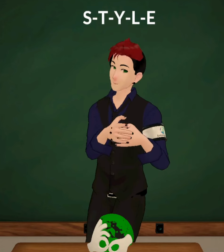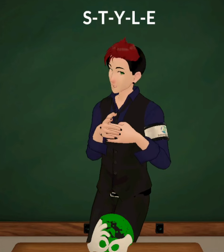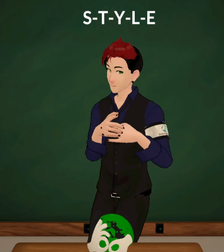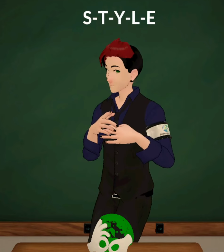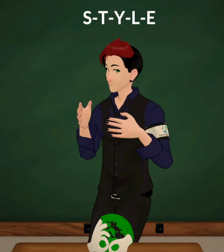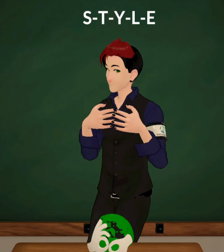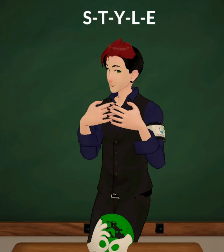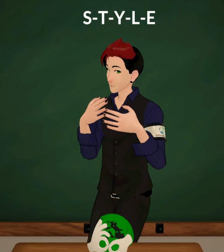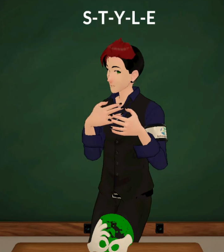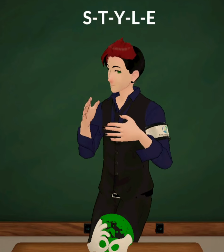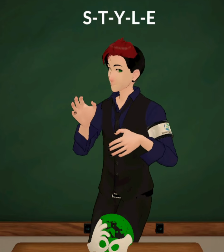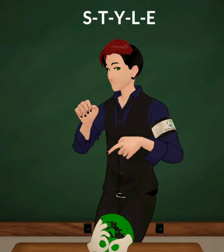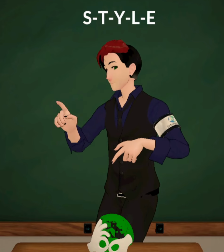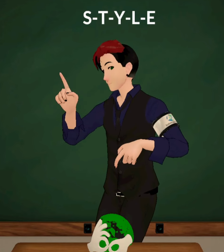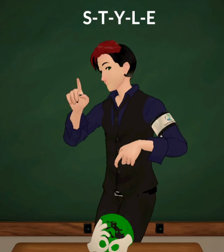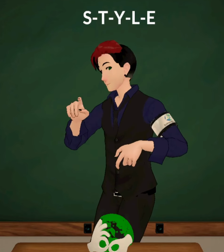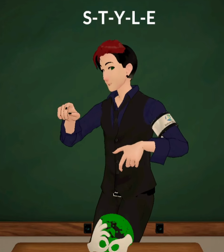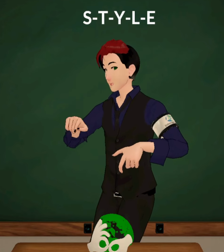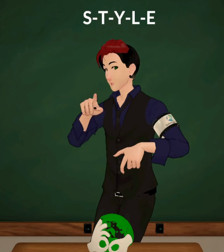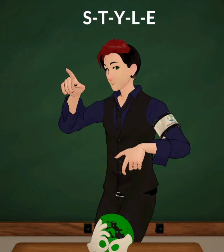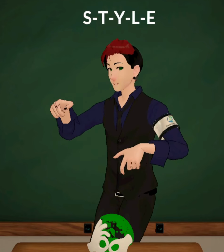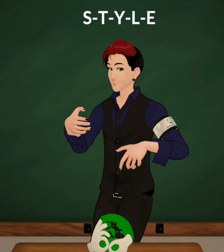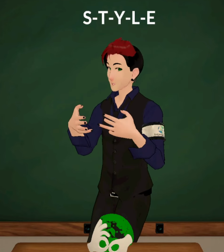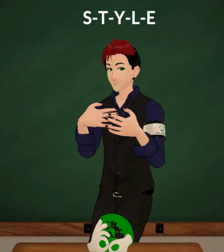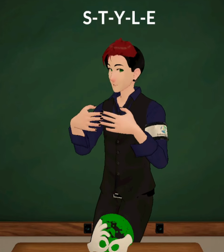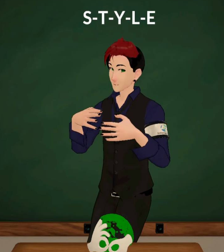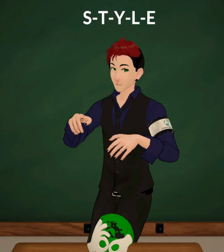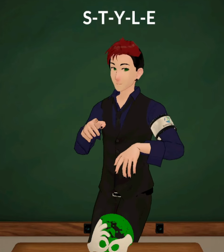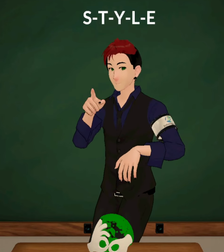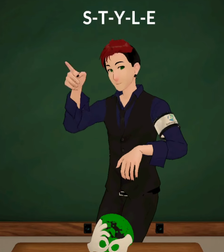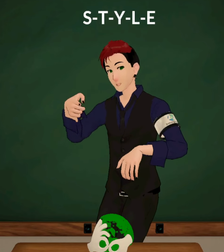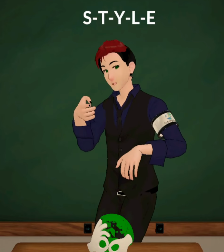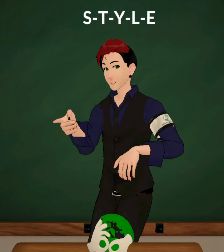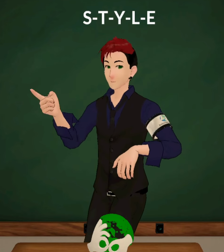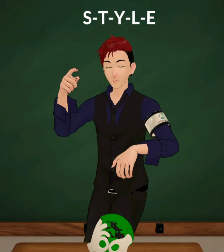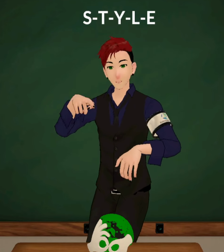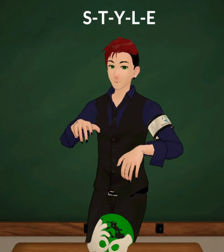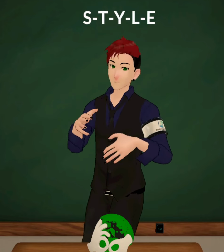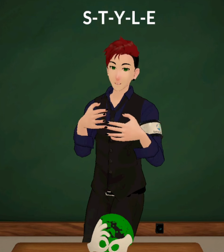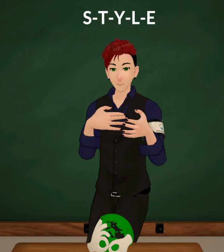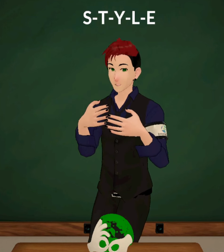Nope, doesn't matter. Style, doesn't matter. That way, doesn't matter.